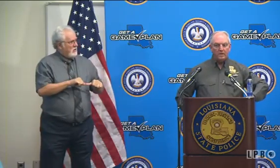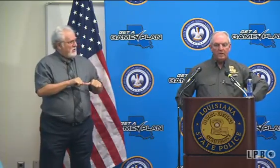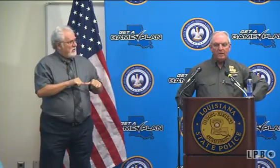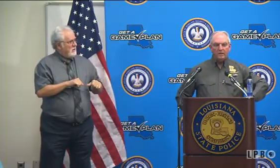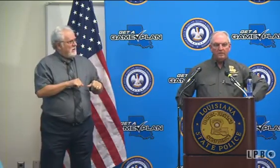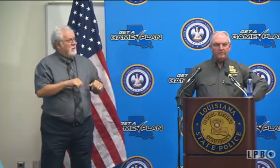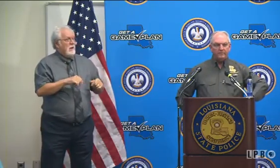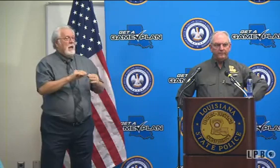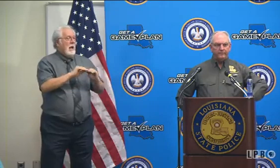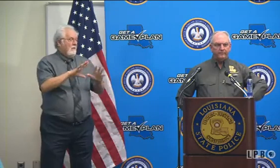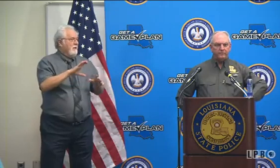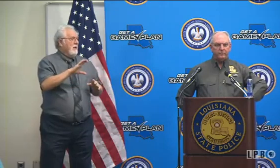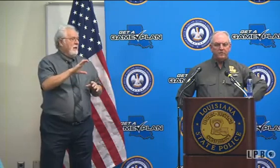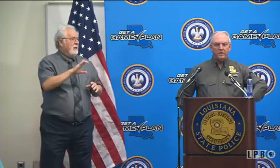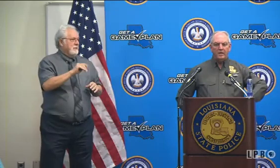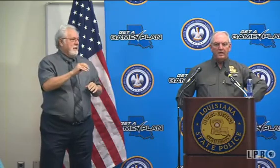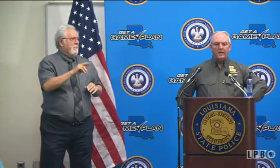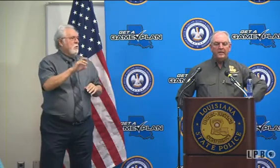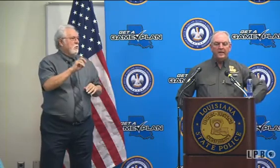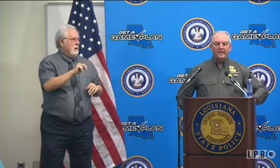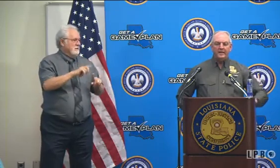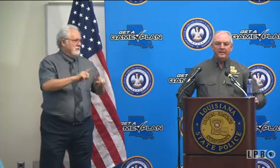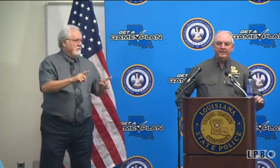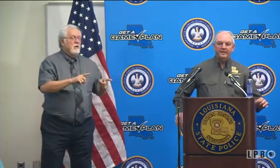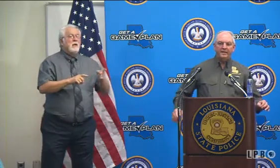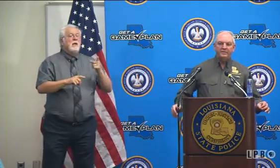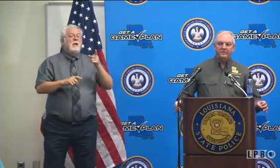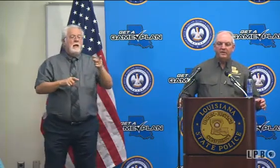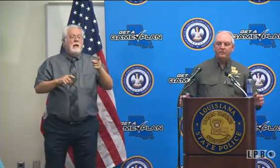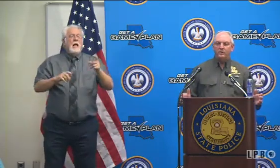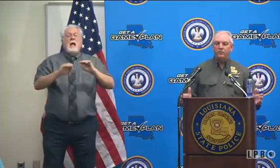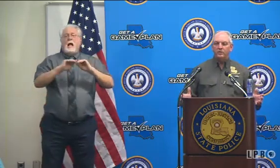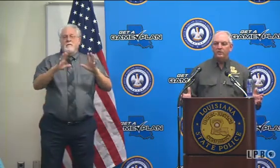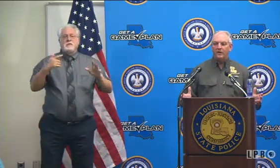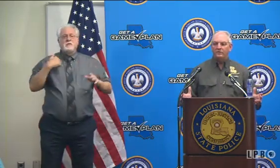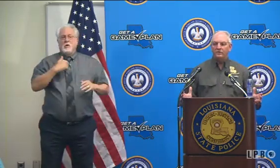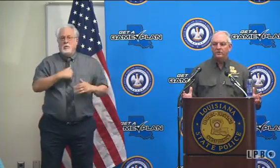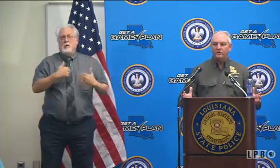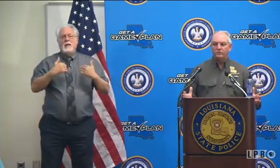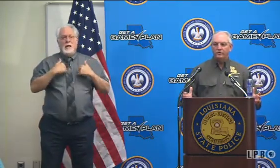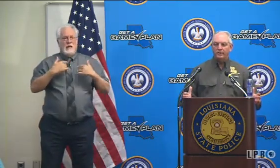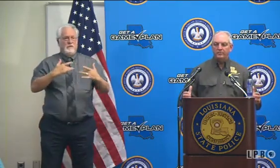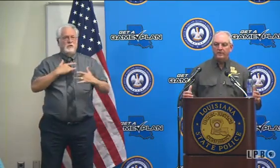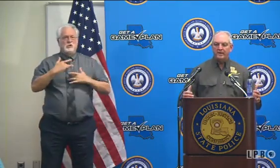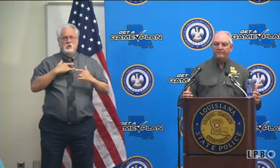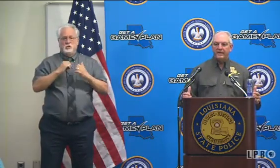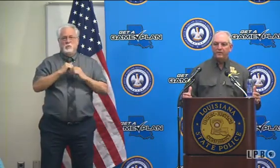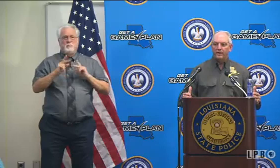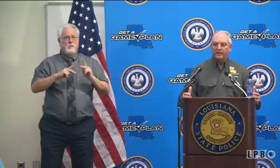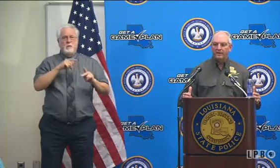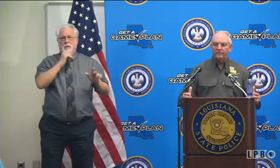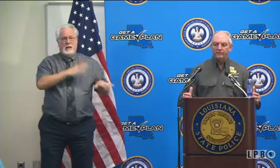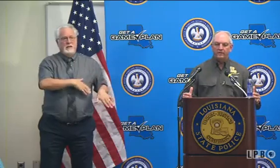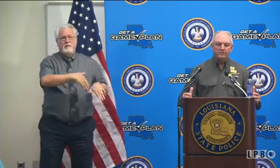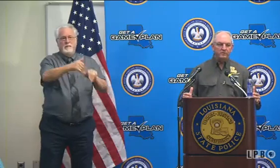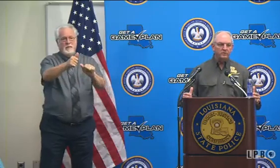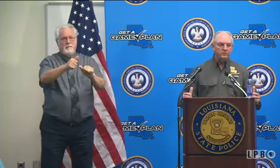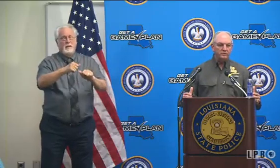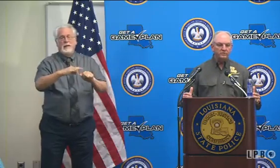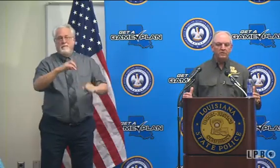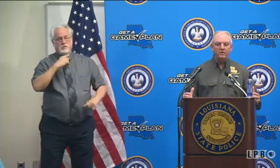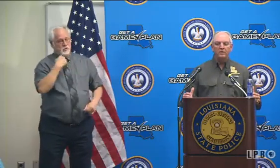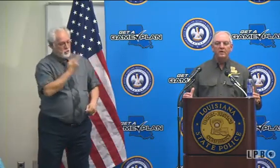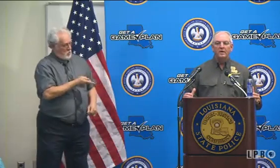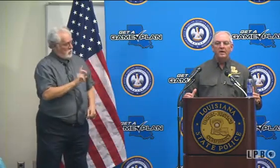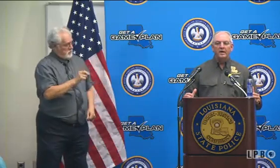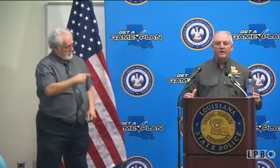particular? Obviously, Yeah. cameras are different. Yeah, and obviously, we do have concerns with people not evacuating if they're told to